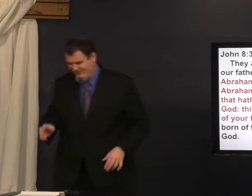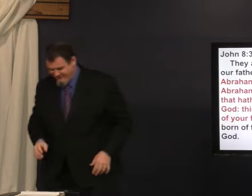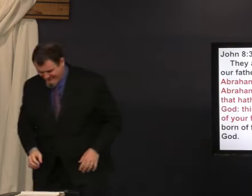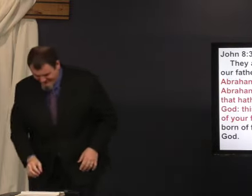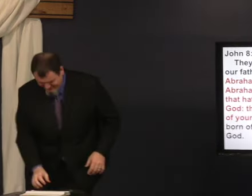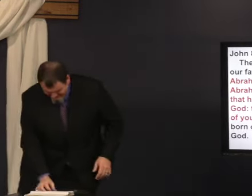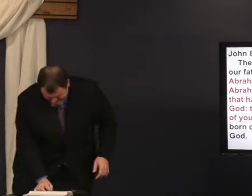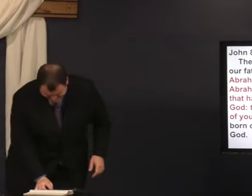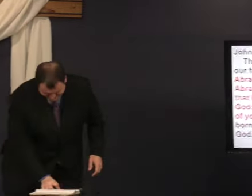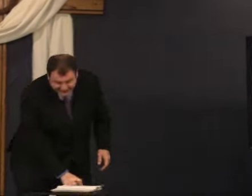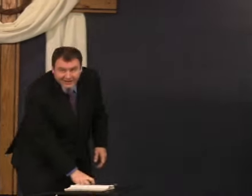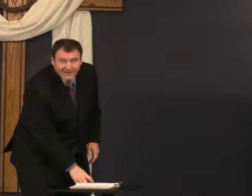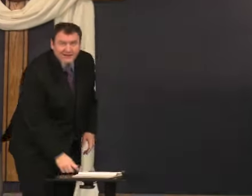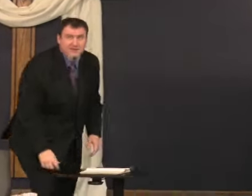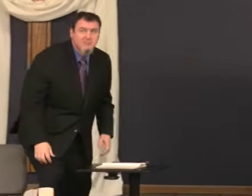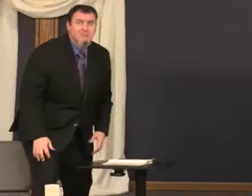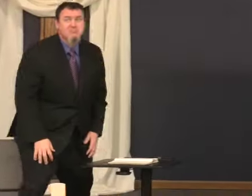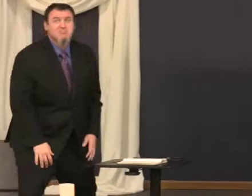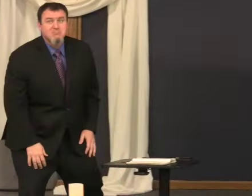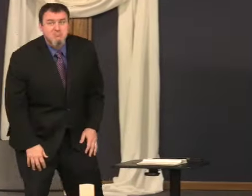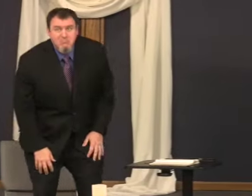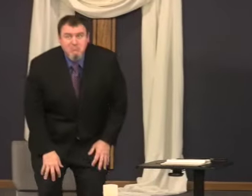And Jesus is ready for them.